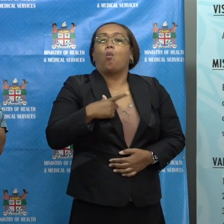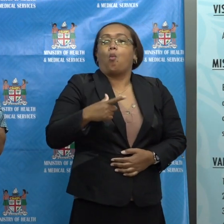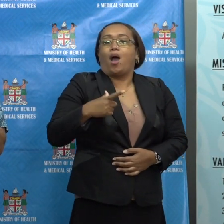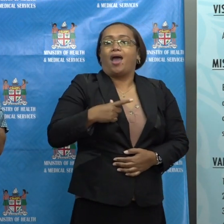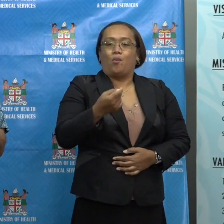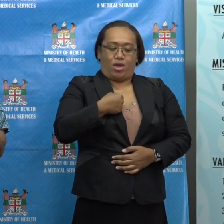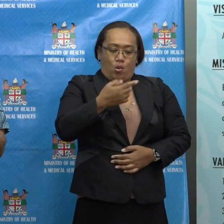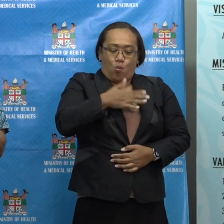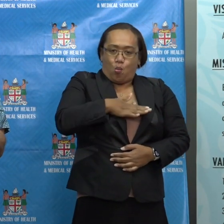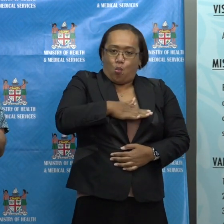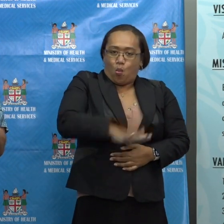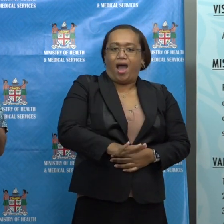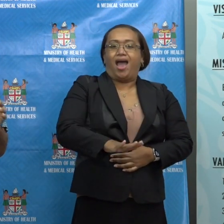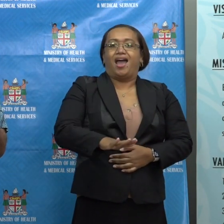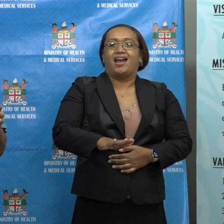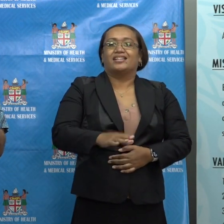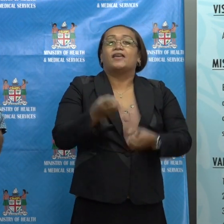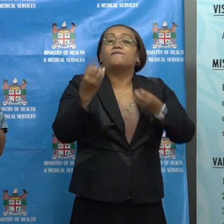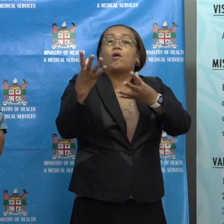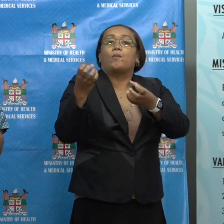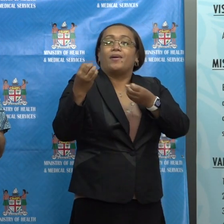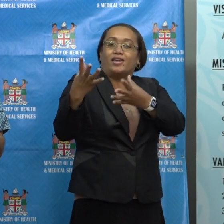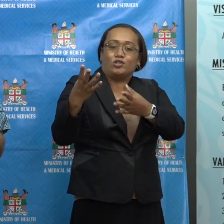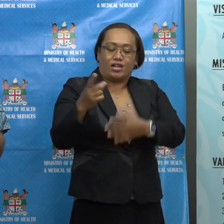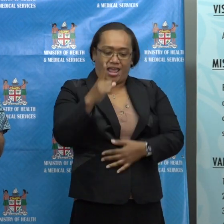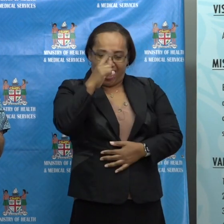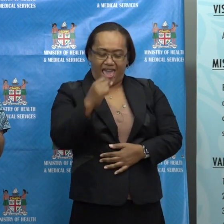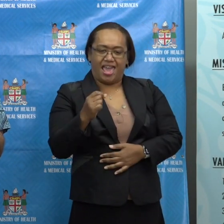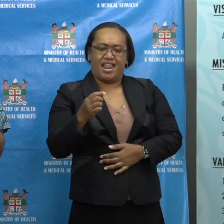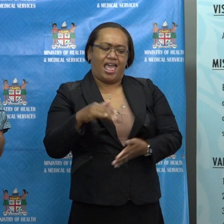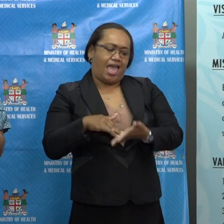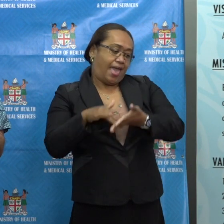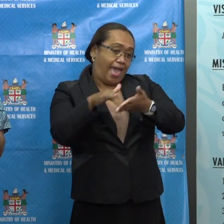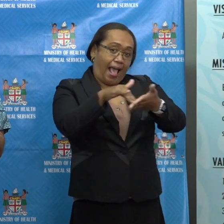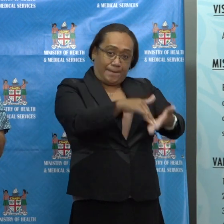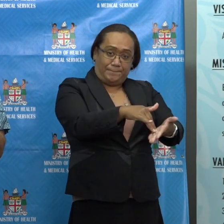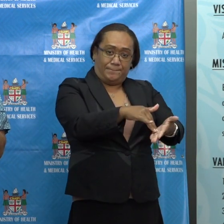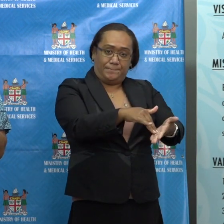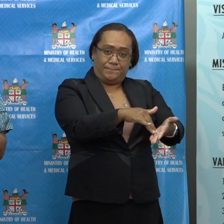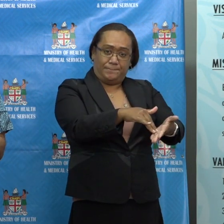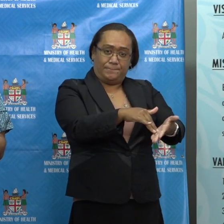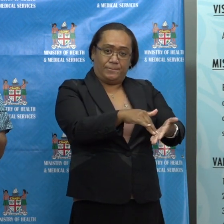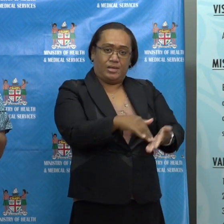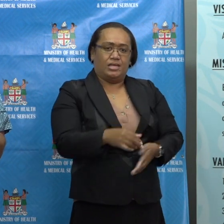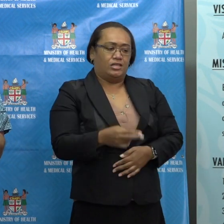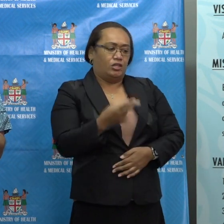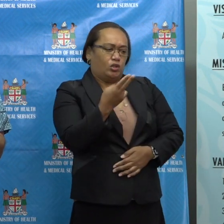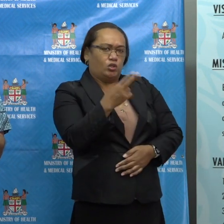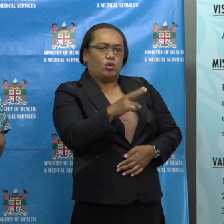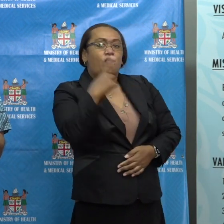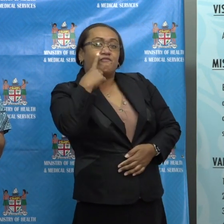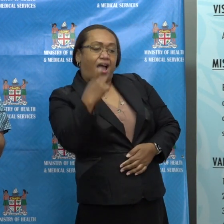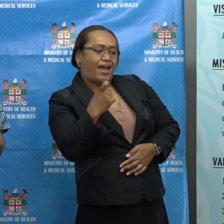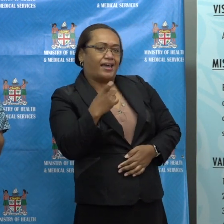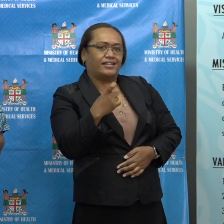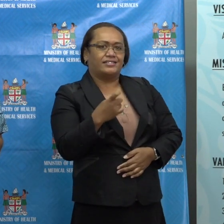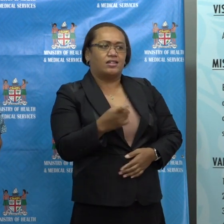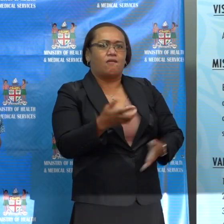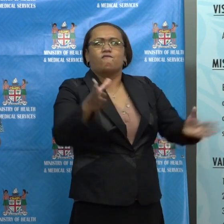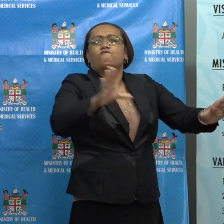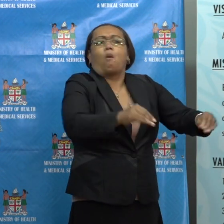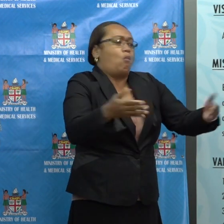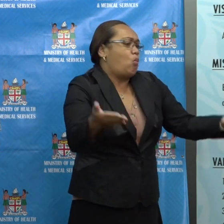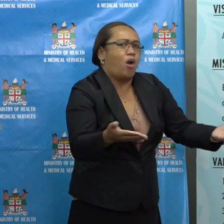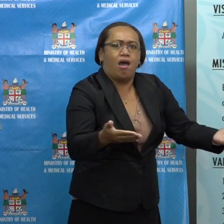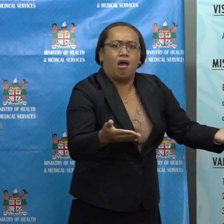allows us to track it to any of the current cases that we know of. So in this case, we don't have a source point, so we're